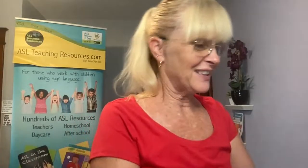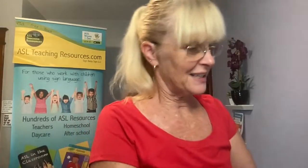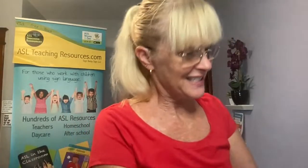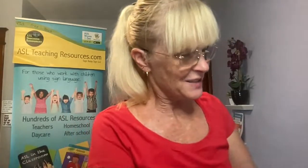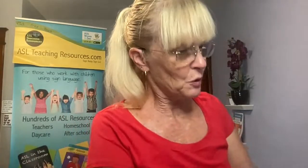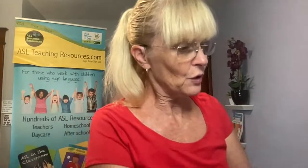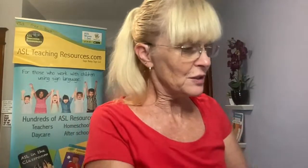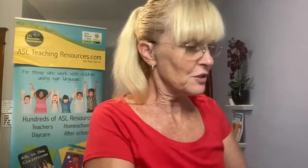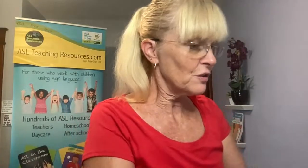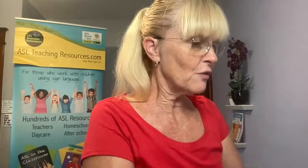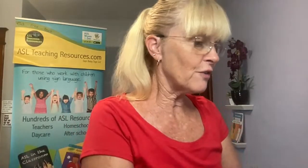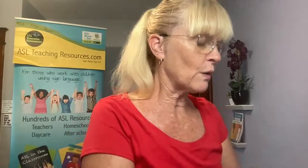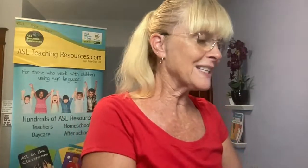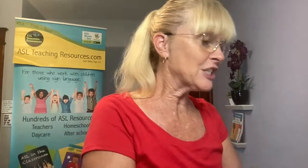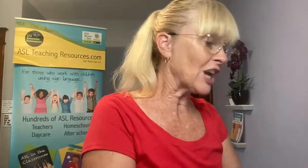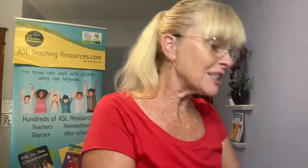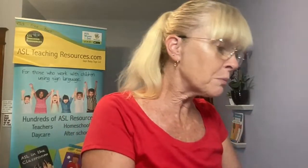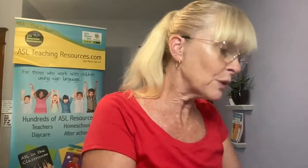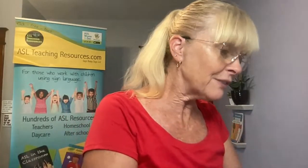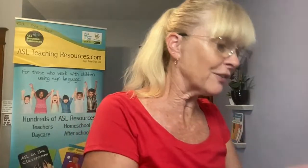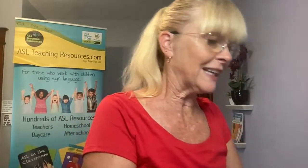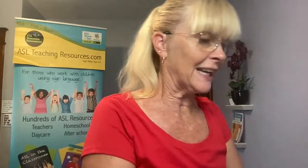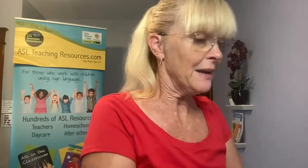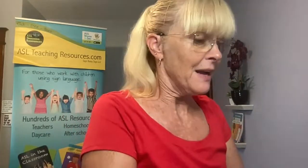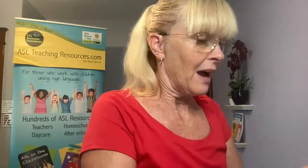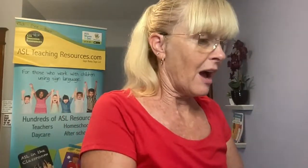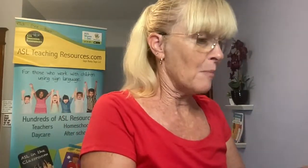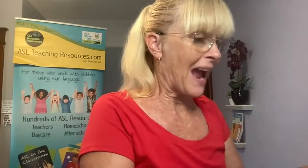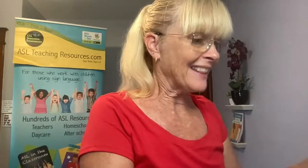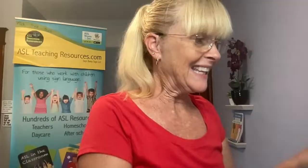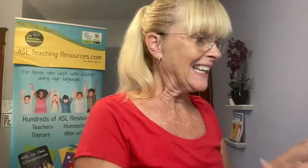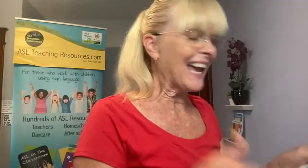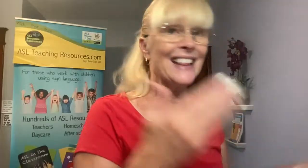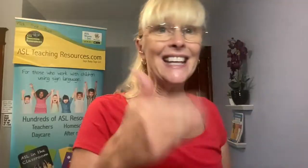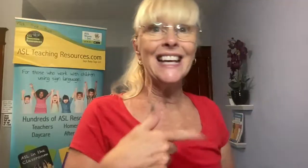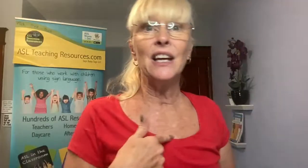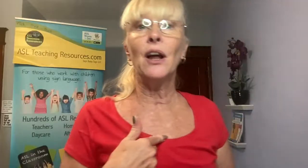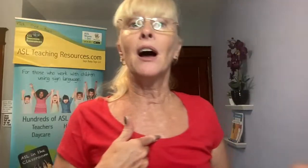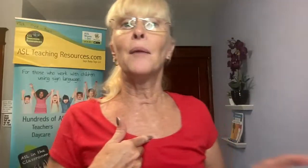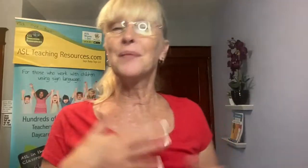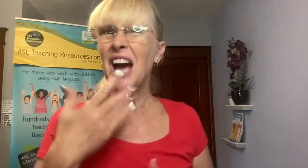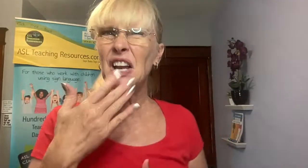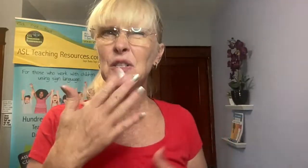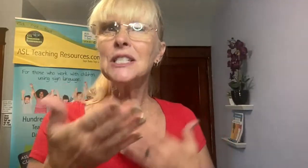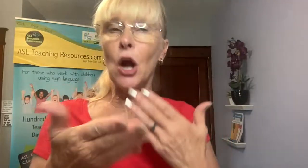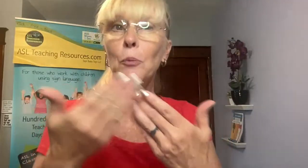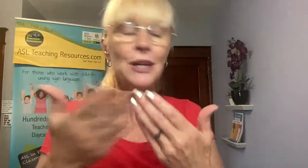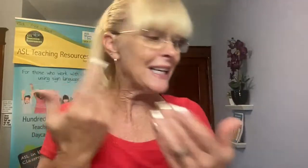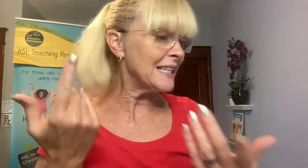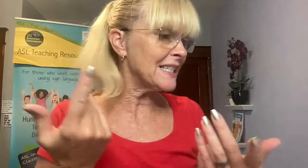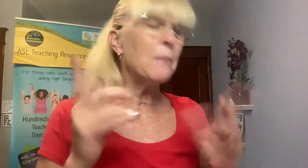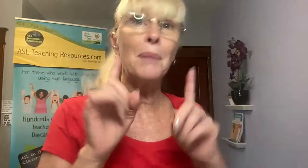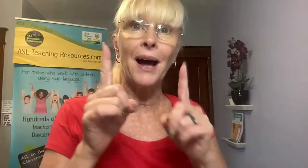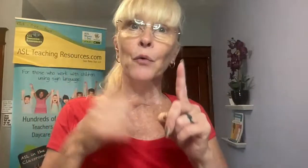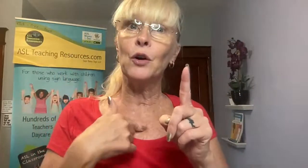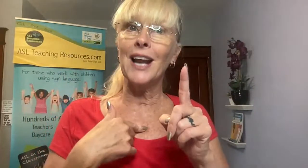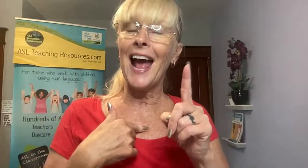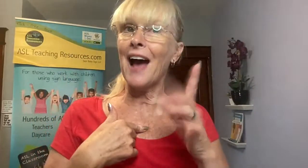this? So we're going to focus just briefly at the end. Colors are pretty easy, but we're going to have